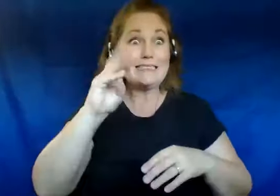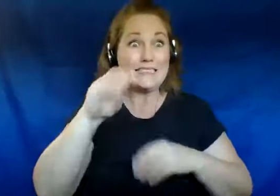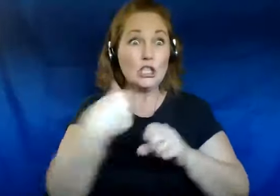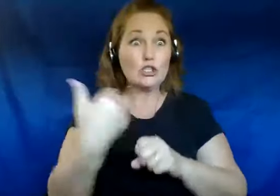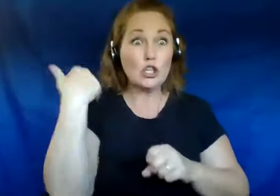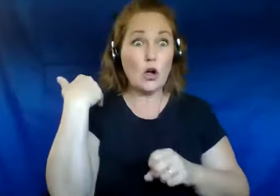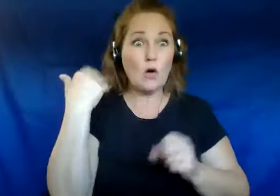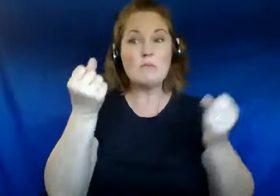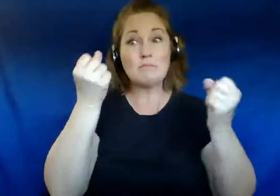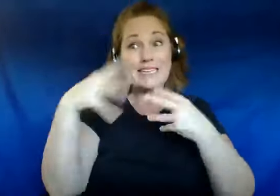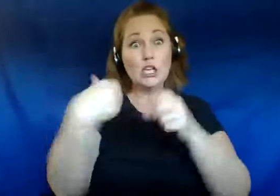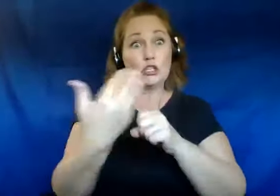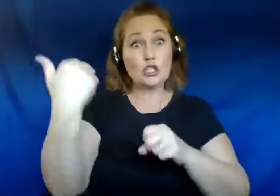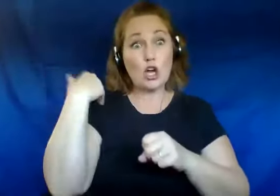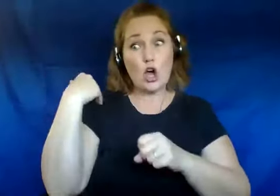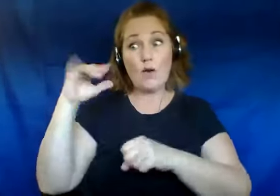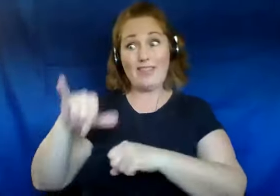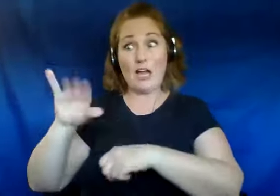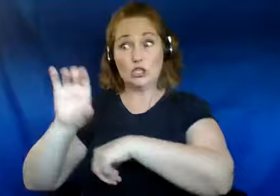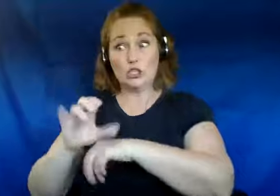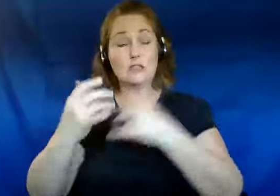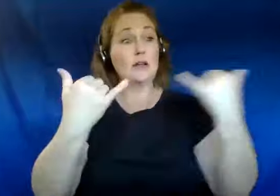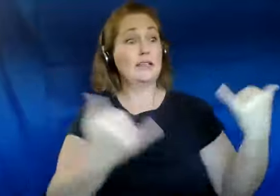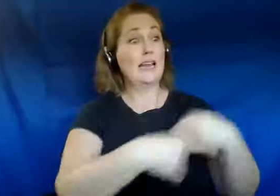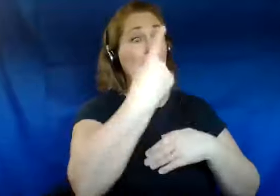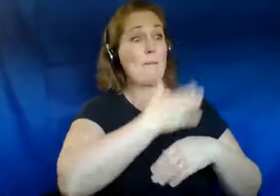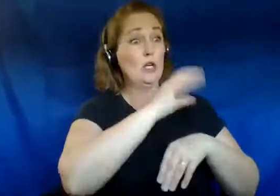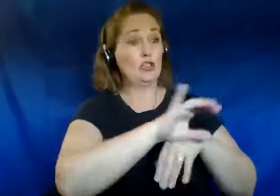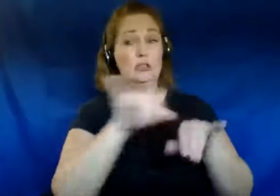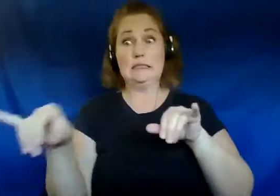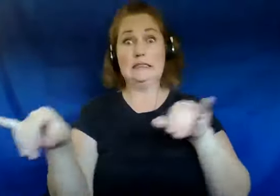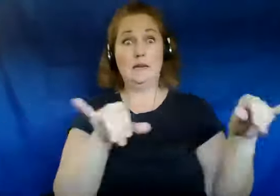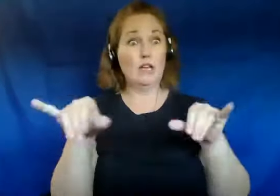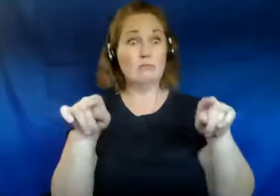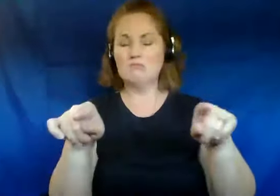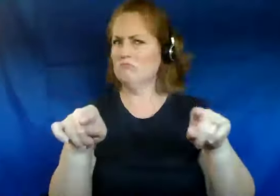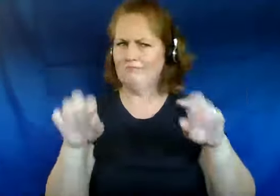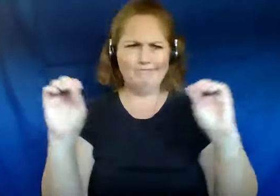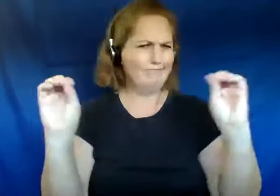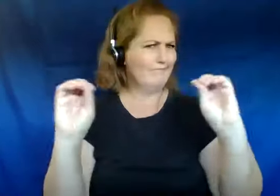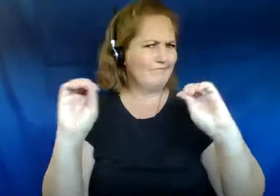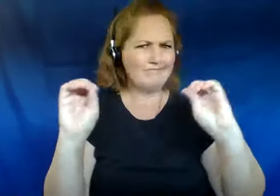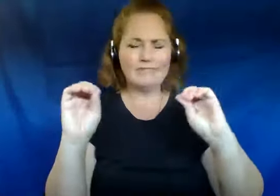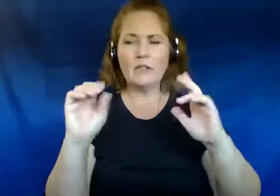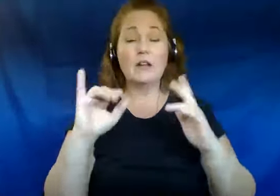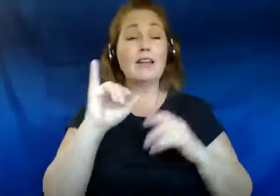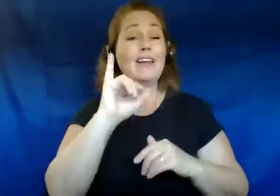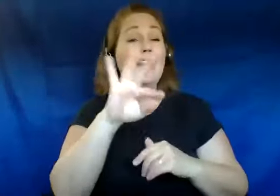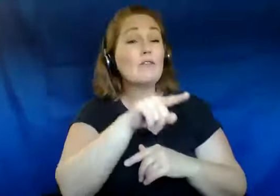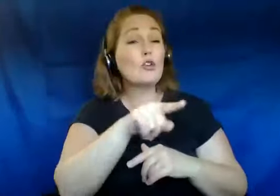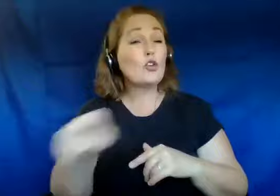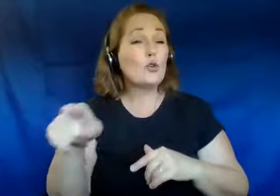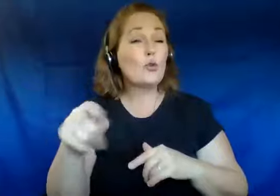ago has no resemblance. So what I get to say, if any of you had the privilege of